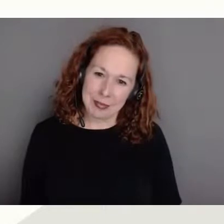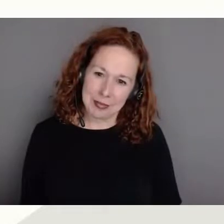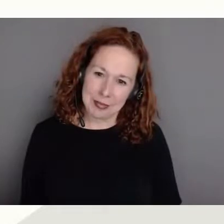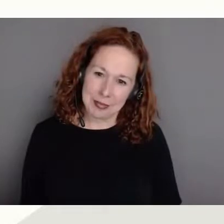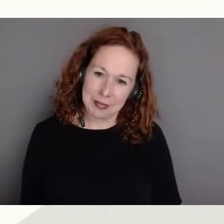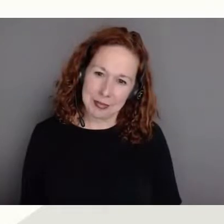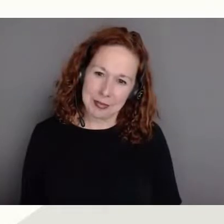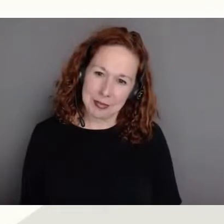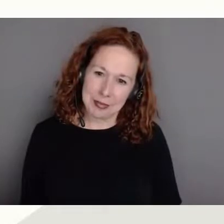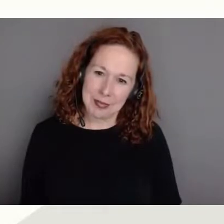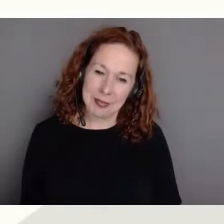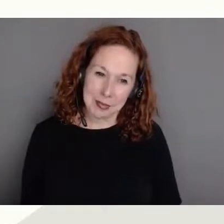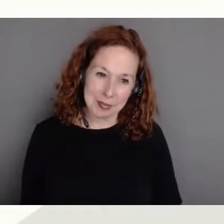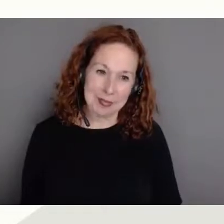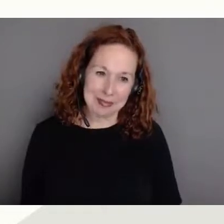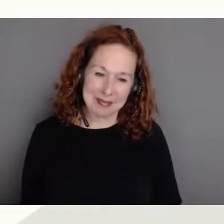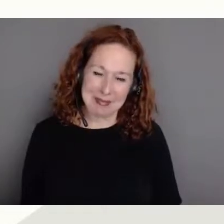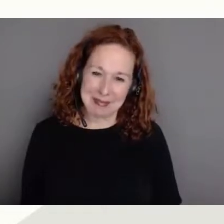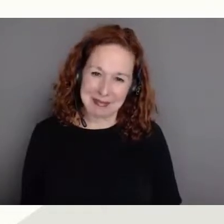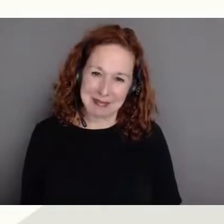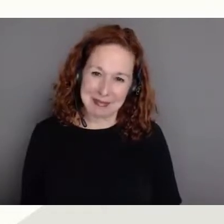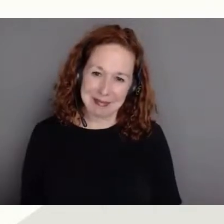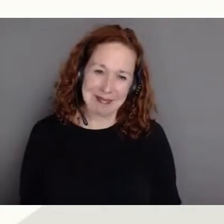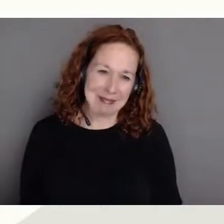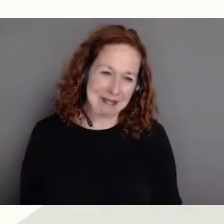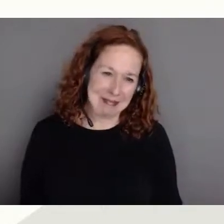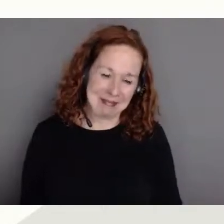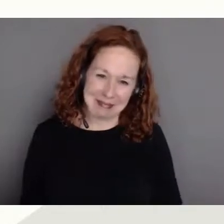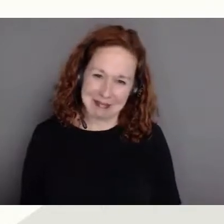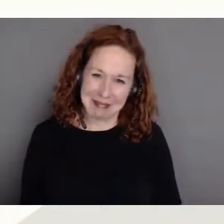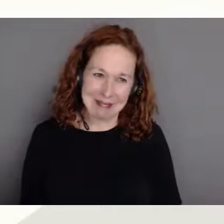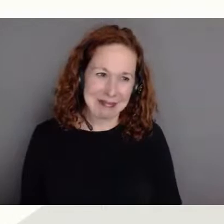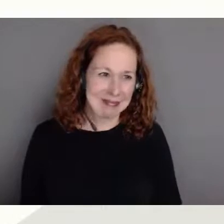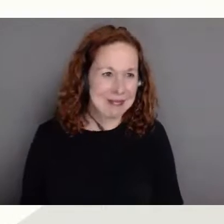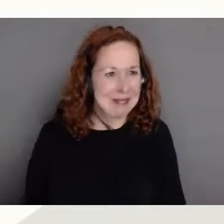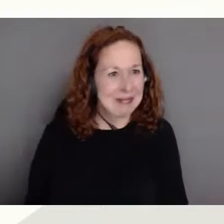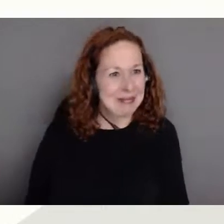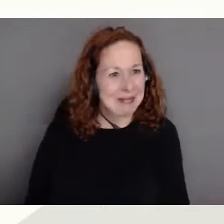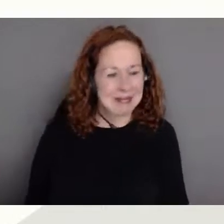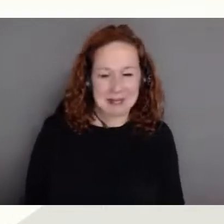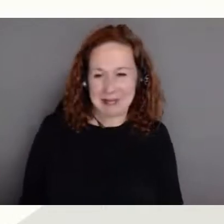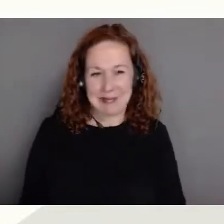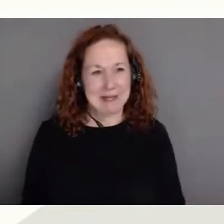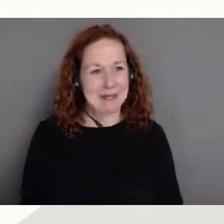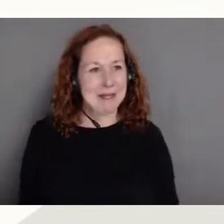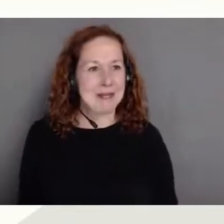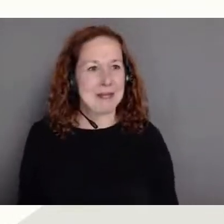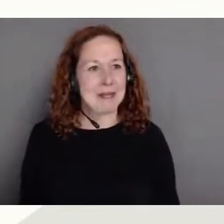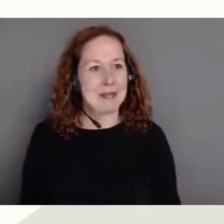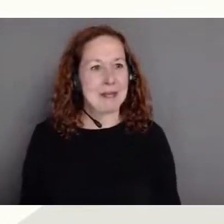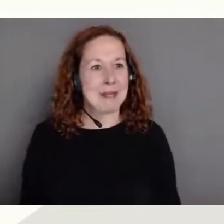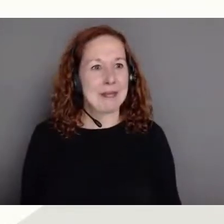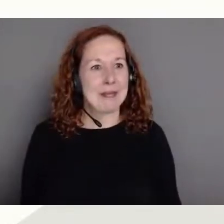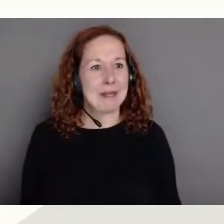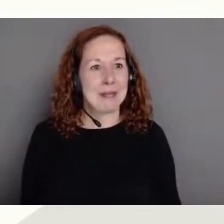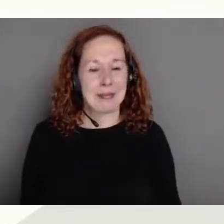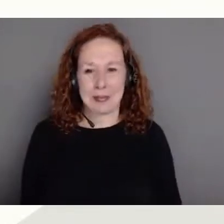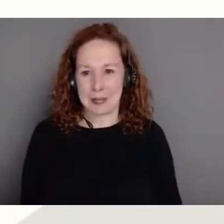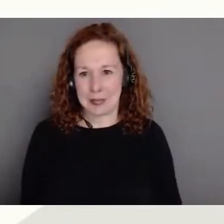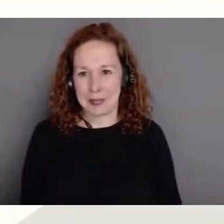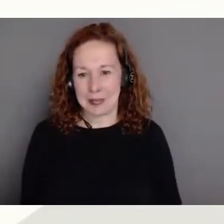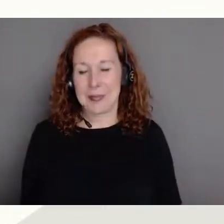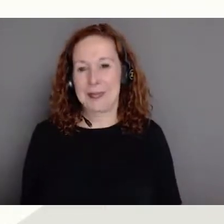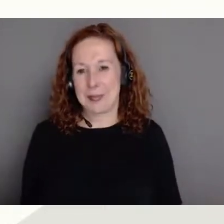Facebook at Tanya Creed, and she's fabulous as always. Oh, we have one little chat here. Let's make sure if I missed it.